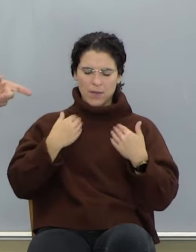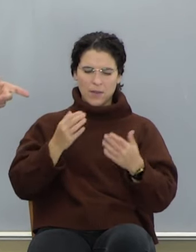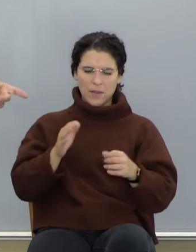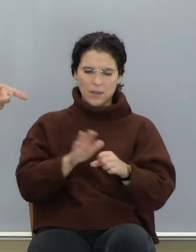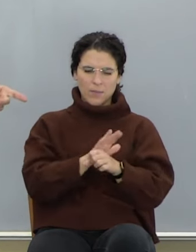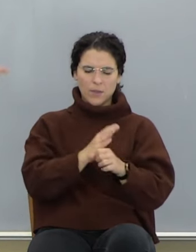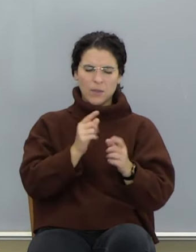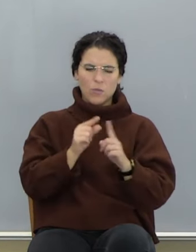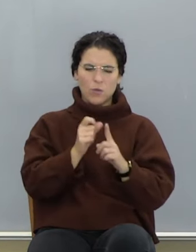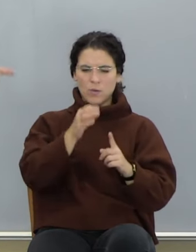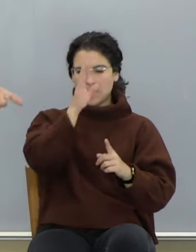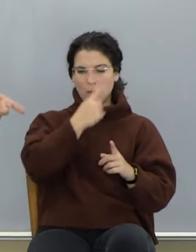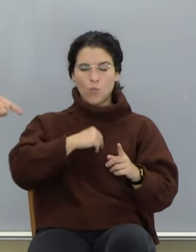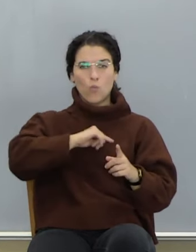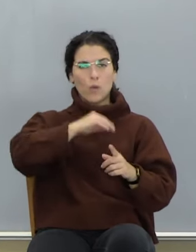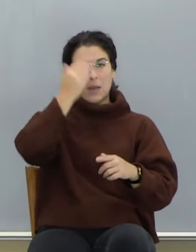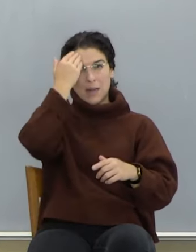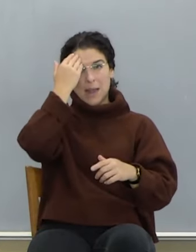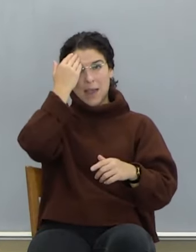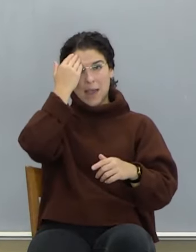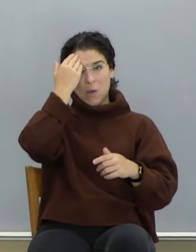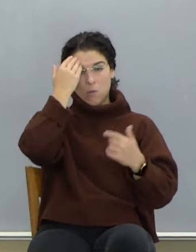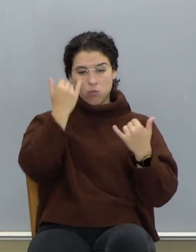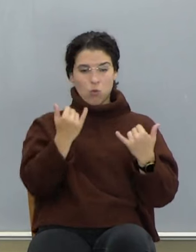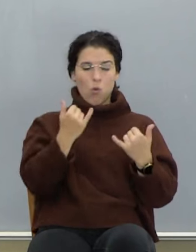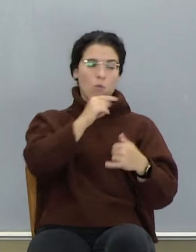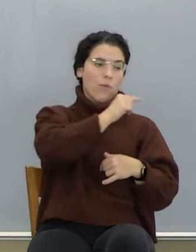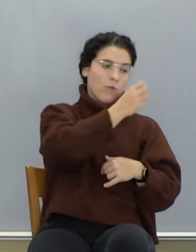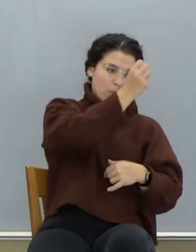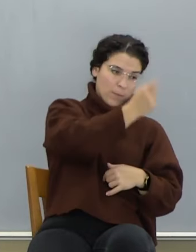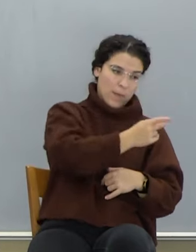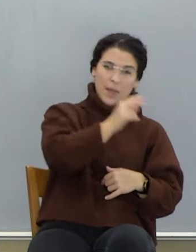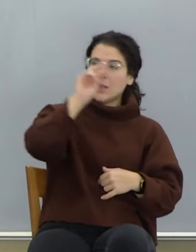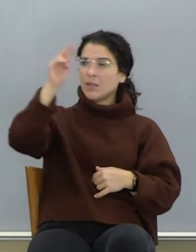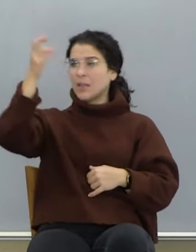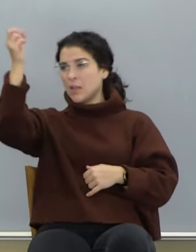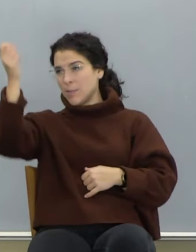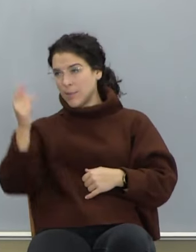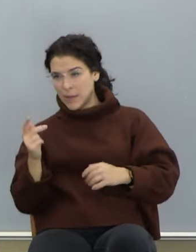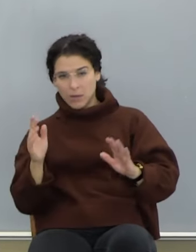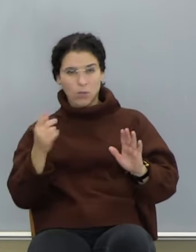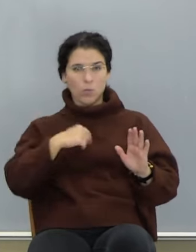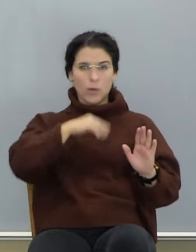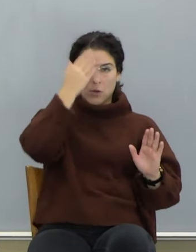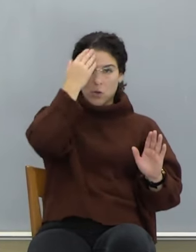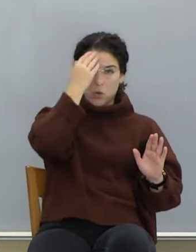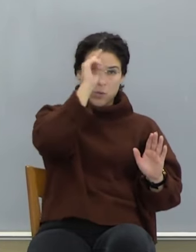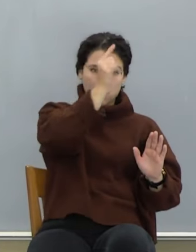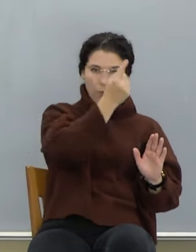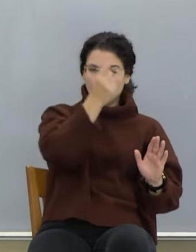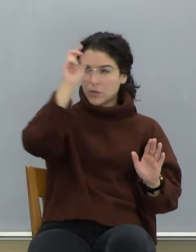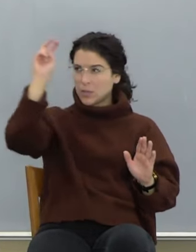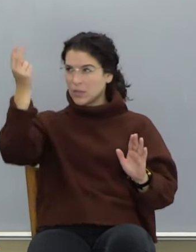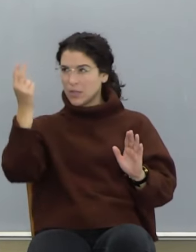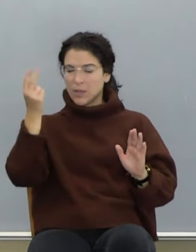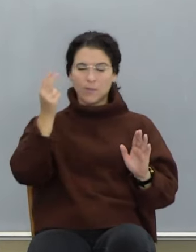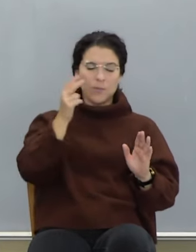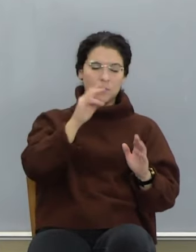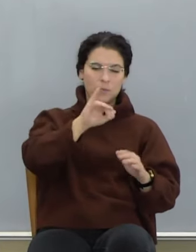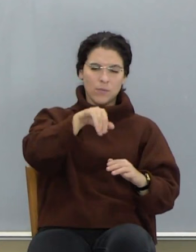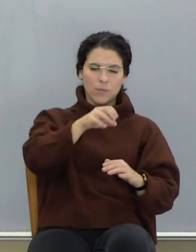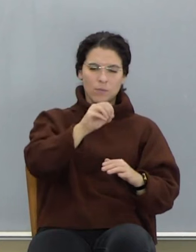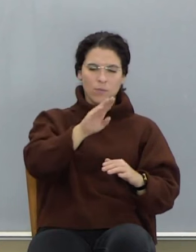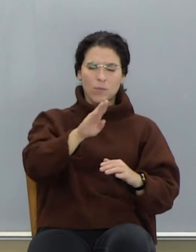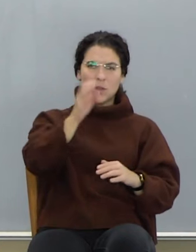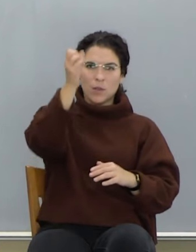that's talking about we now know first coming. That's talking about the second coming. You see, Jacob, he's talking about the coming